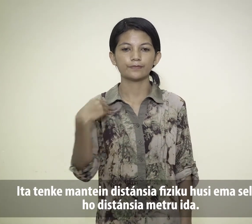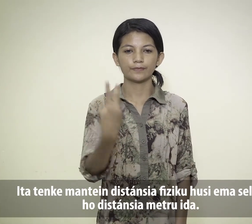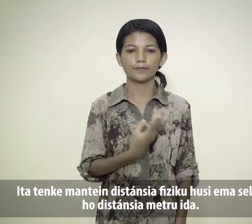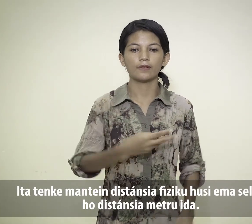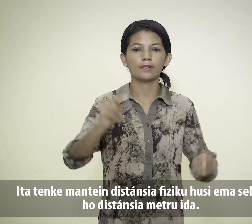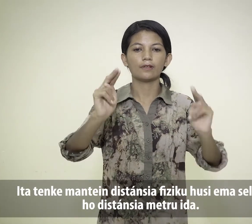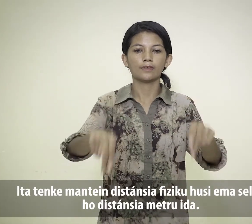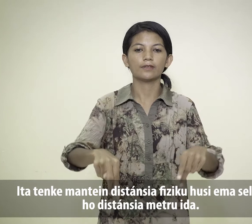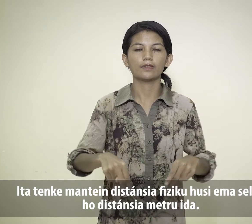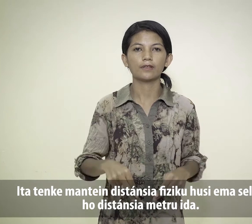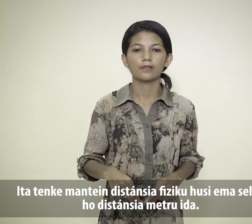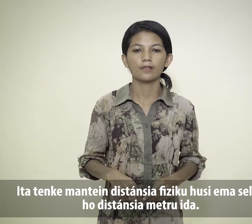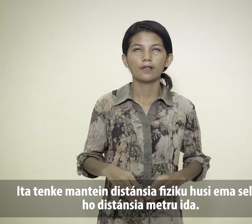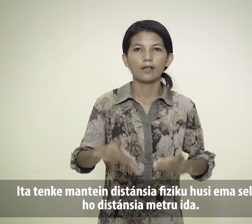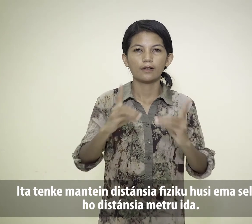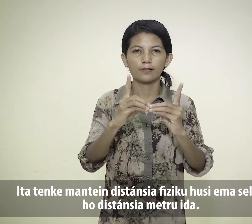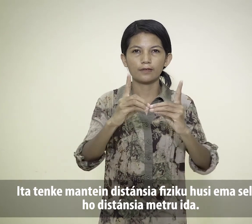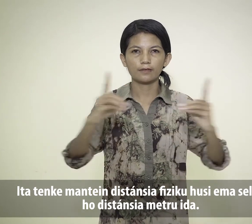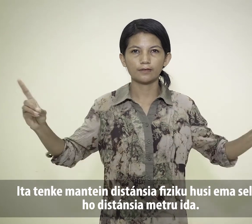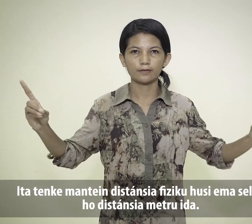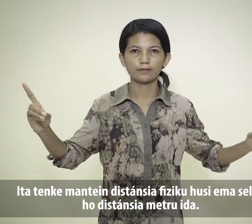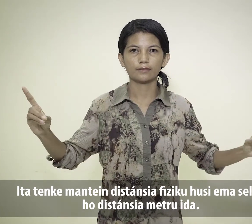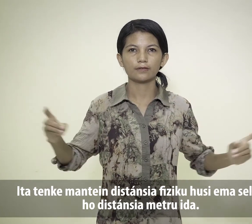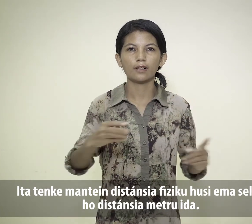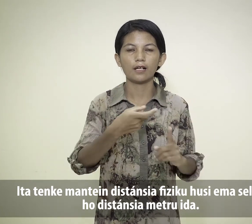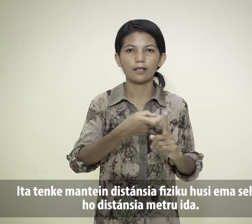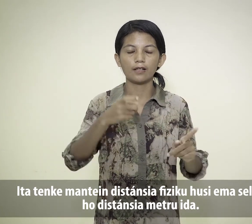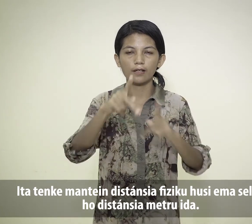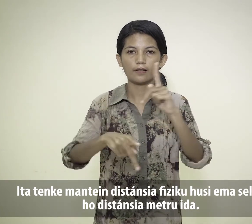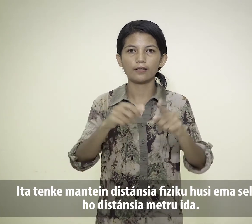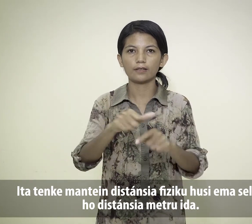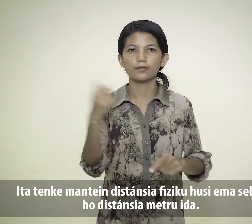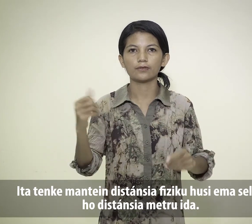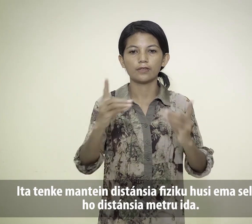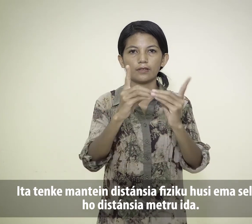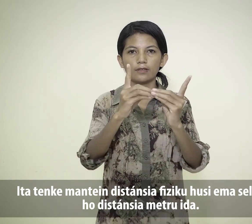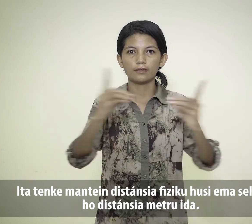Ita tenki mantém distância físico husi ema seluk ho distância metro ida.